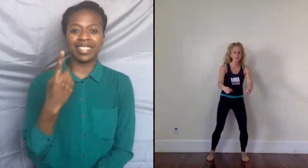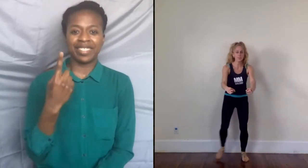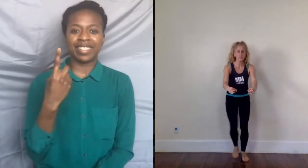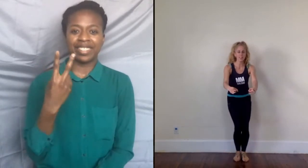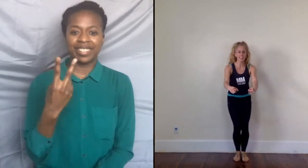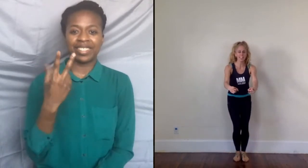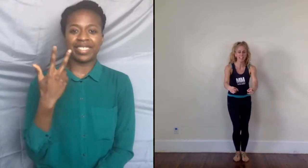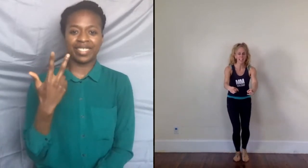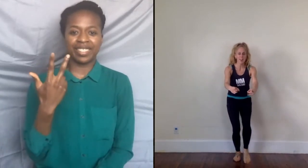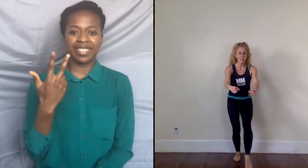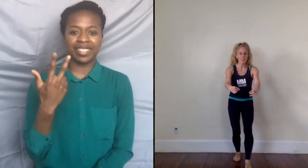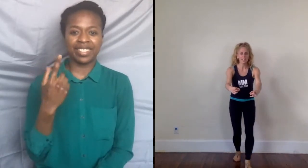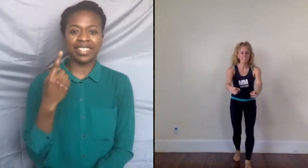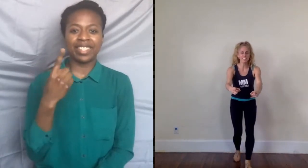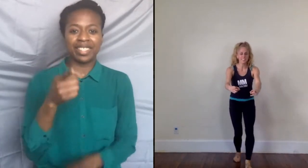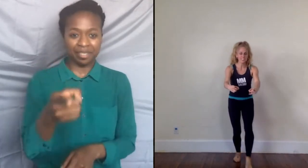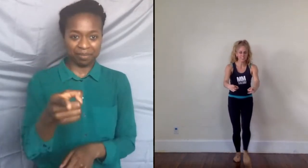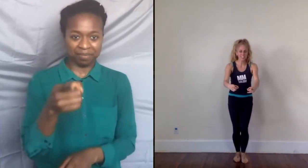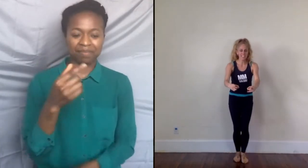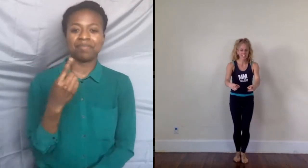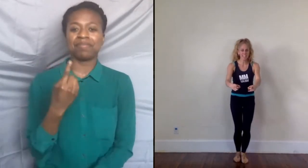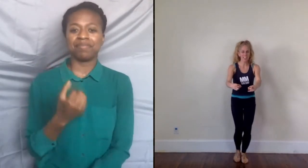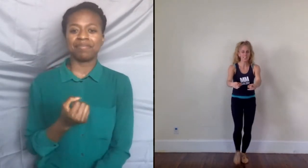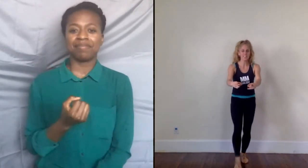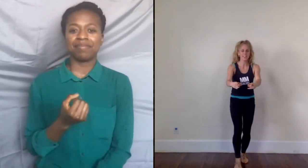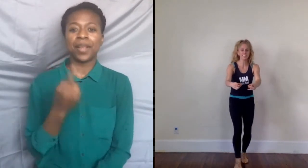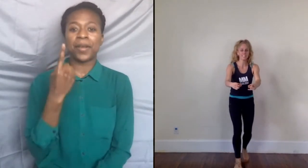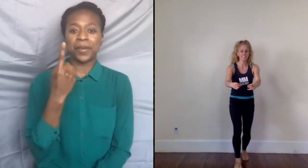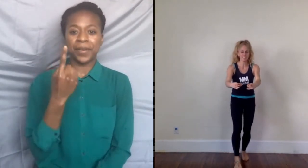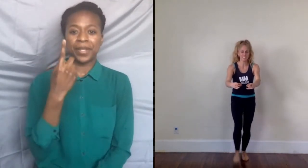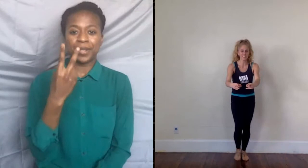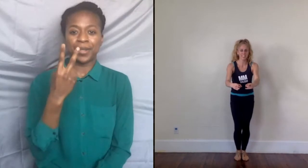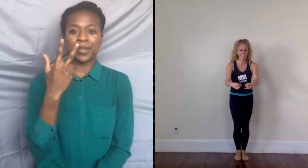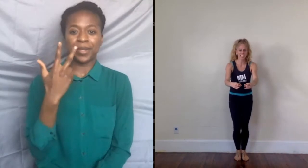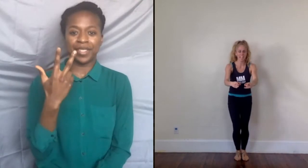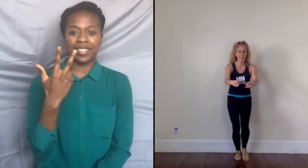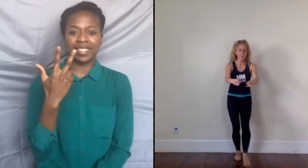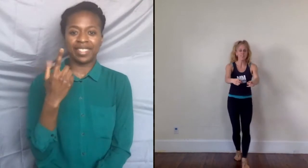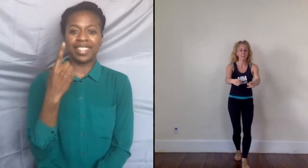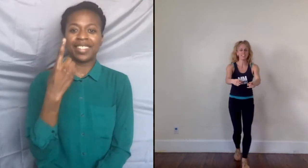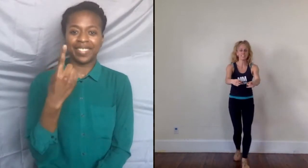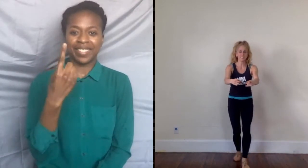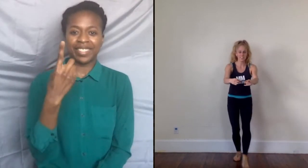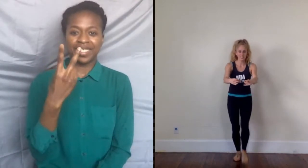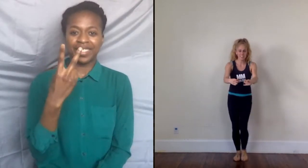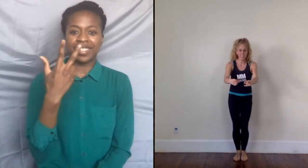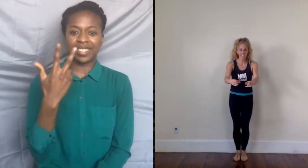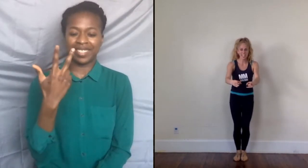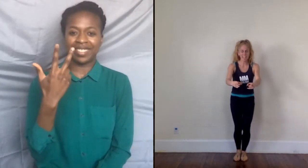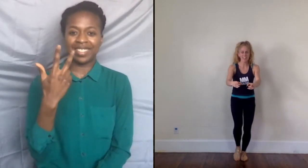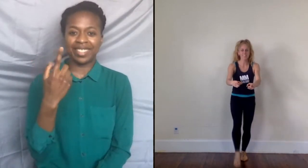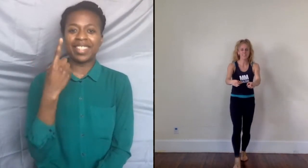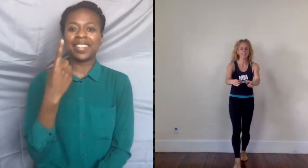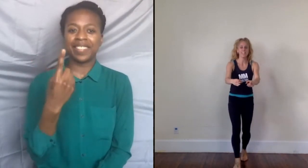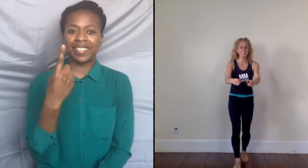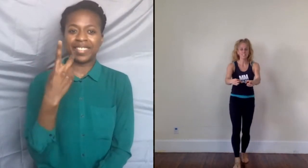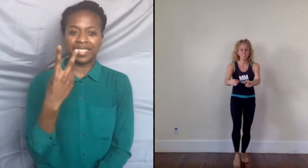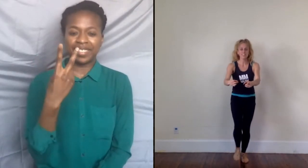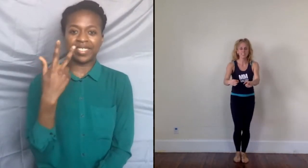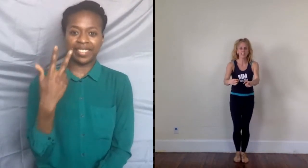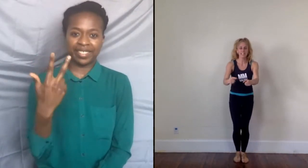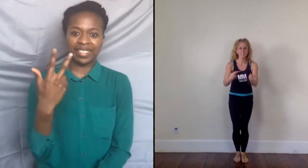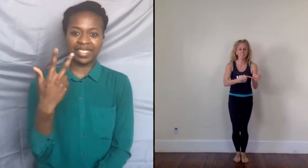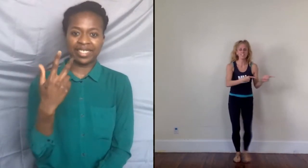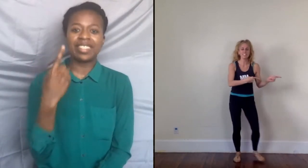1 to the front, and 1, 2, 3, and 1, 2, 3, and 1, 2, 3, and 1,